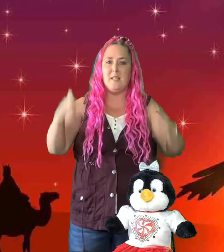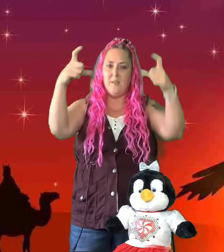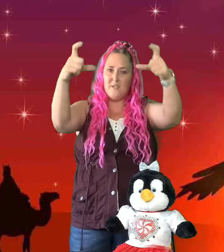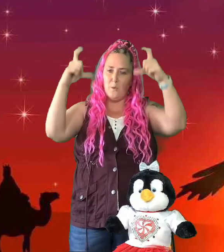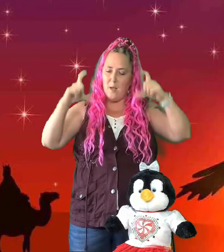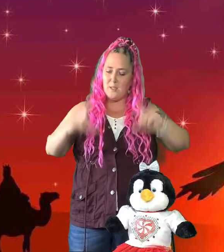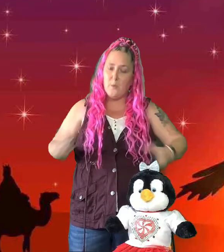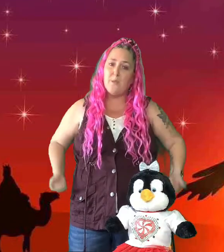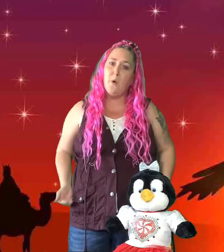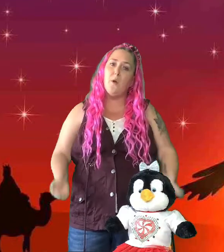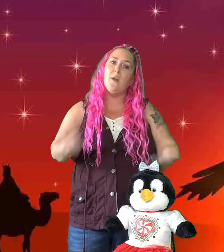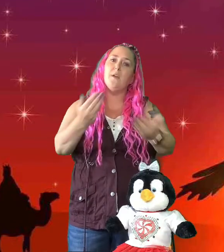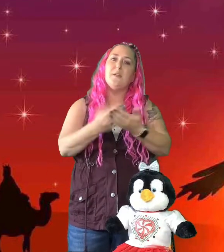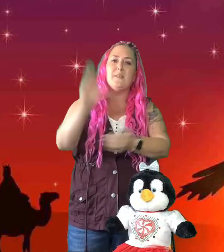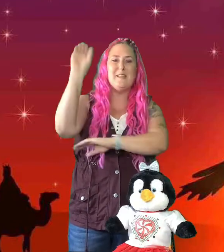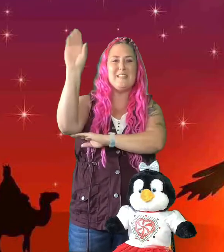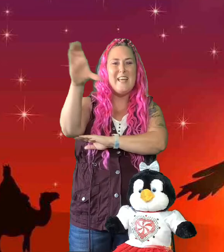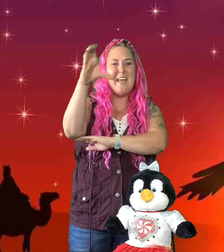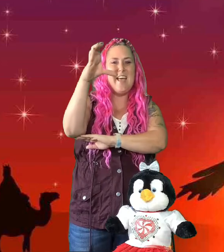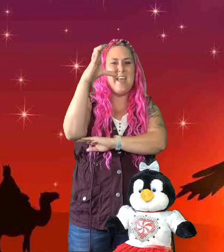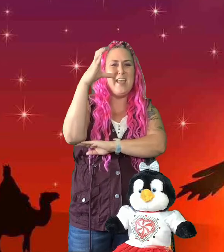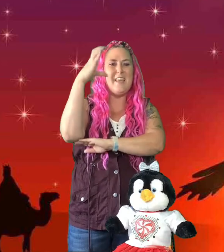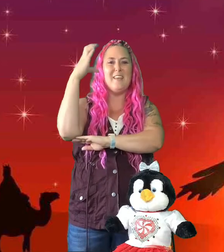gift to us was born on Christmas Day.